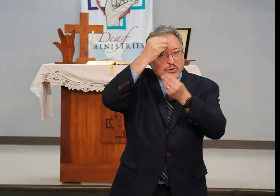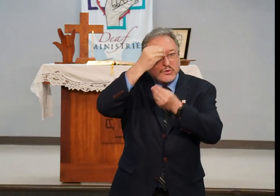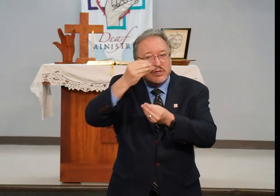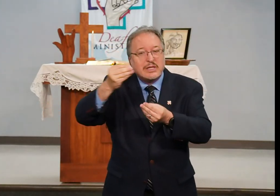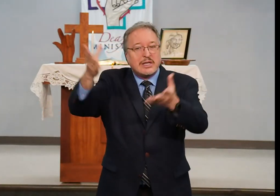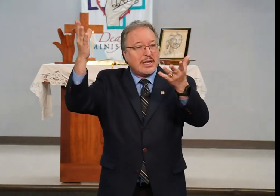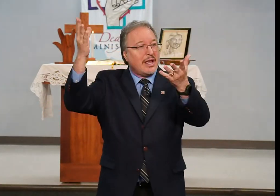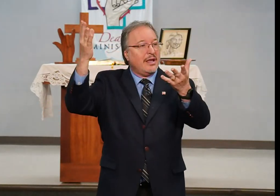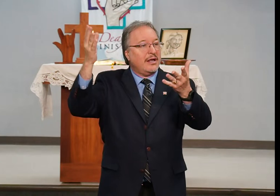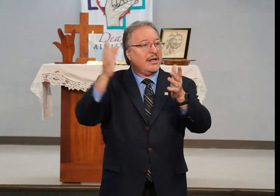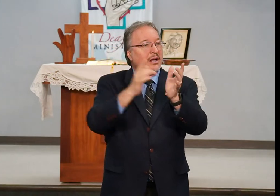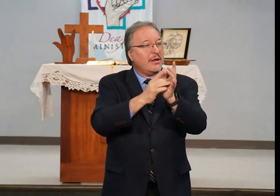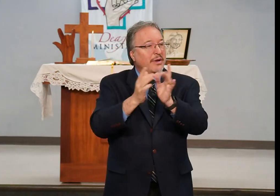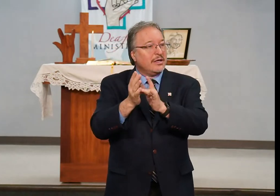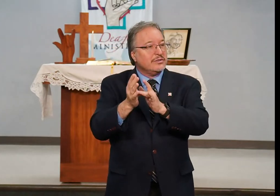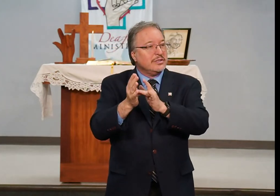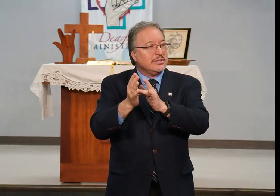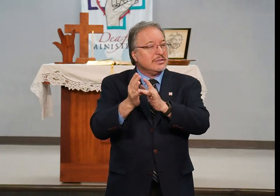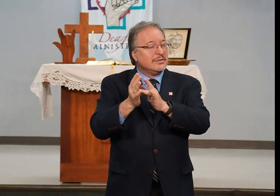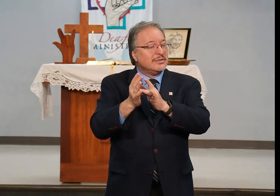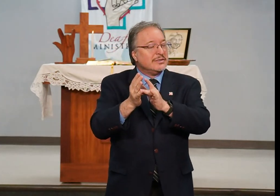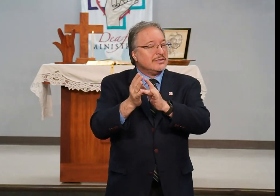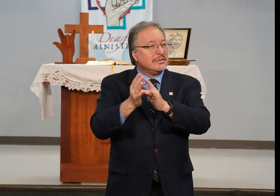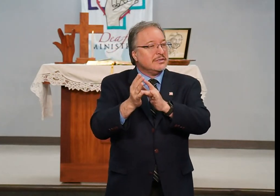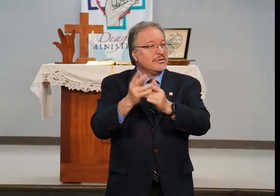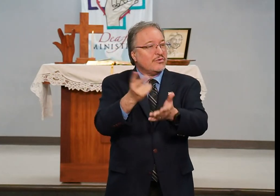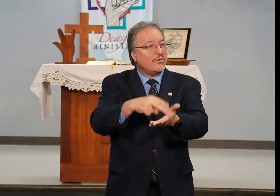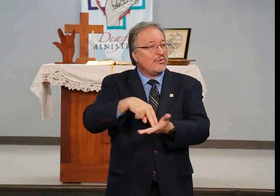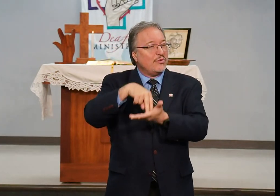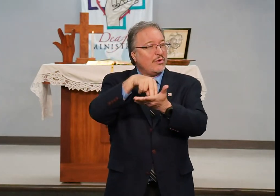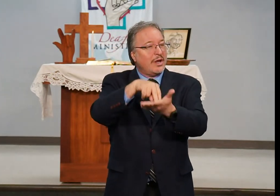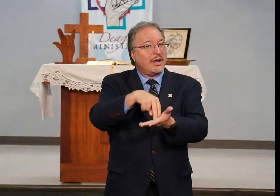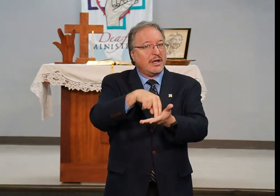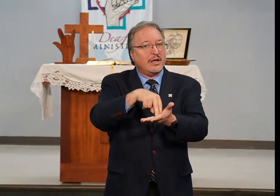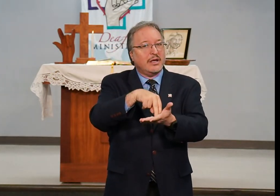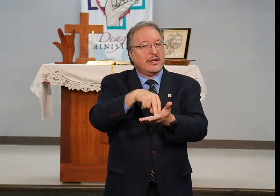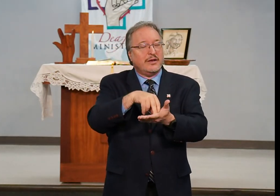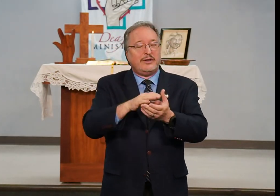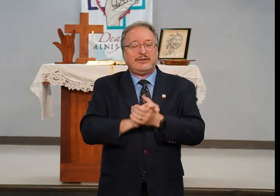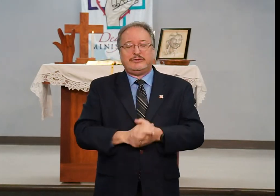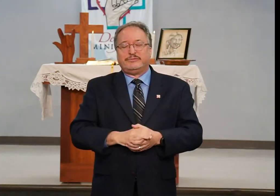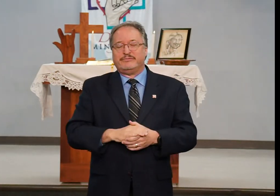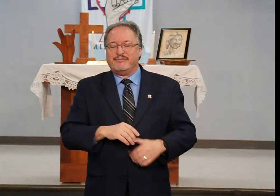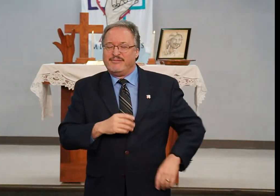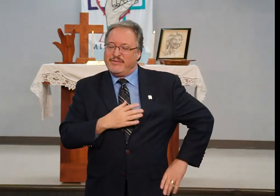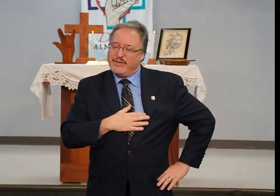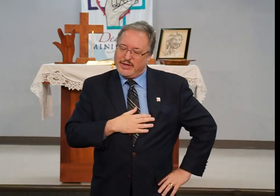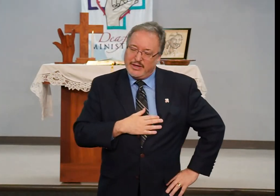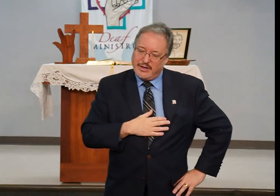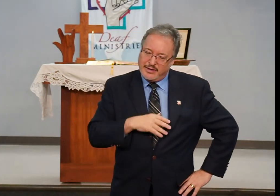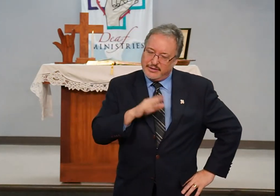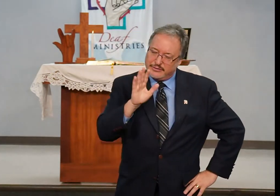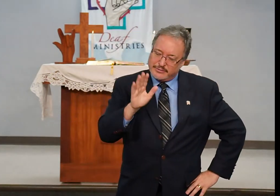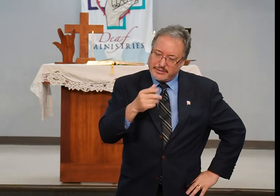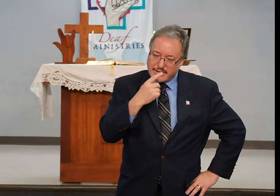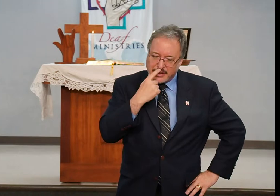part of Jesus' followers and discipleship, not just the apostles that we